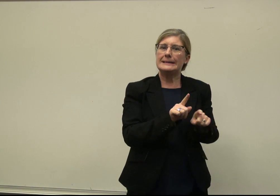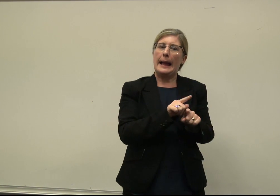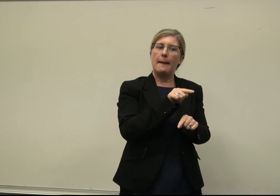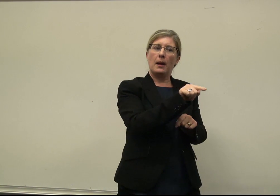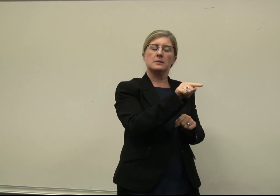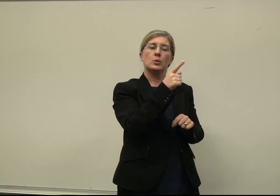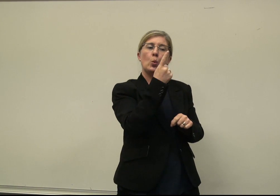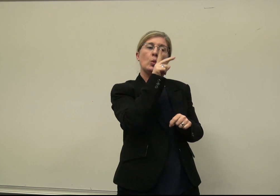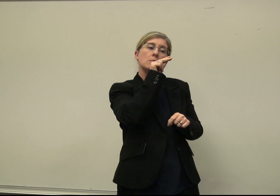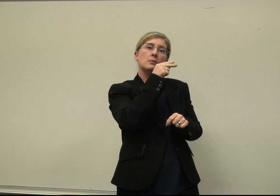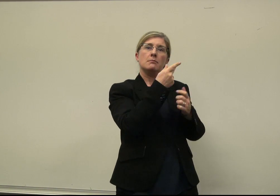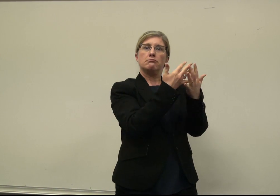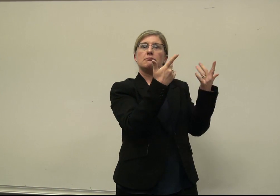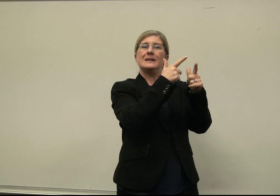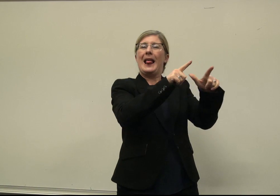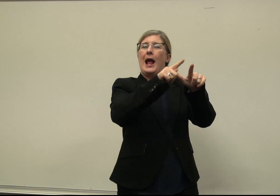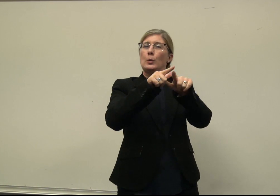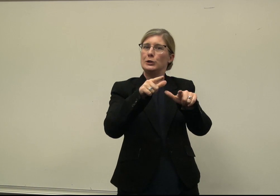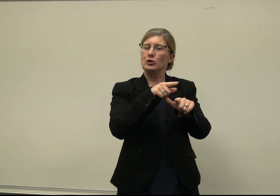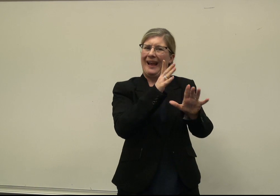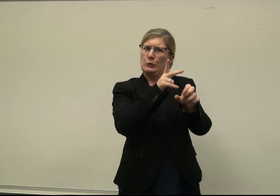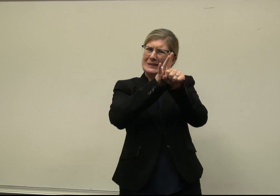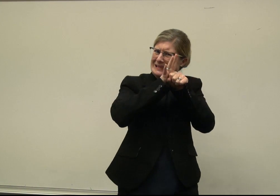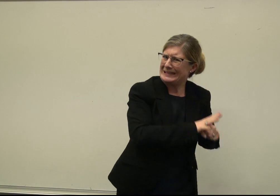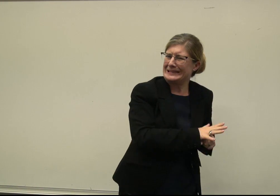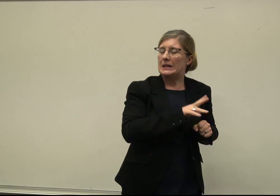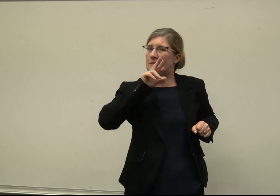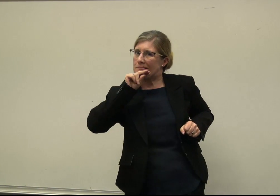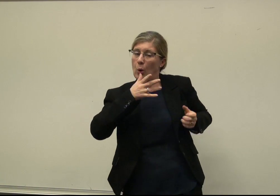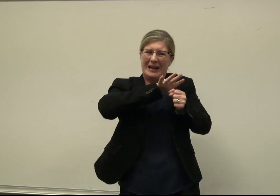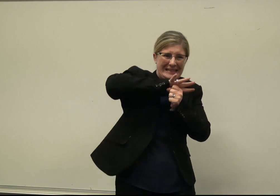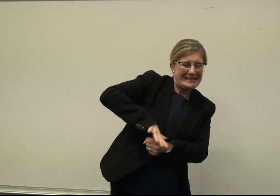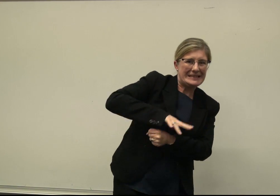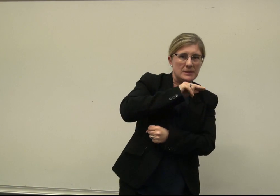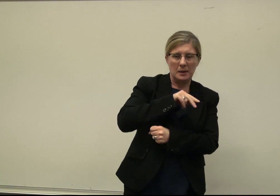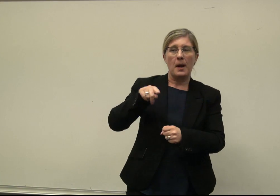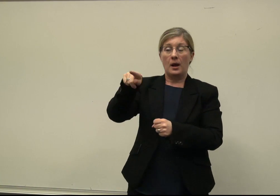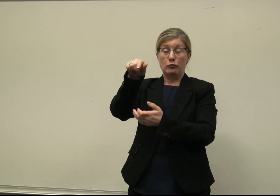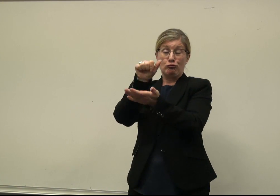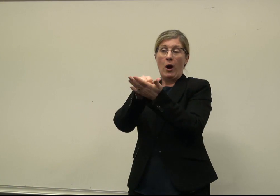are differences. You're perfectly right, between the lexical level and the sentence level.